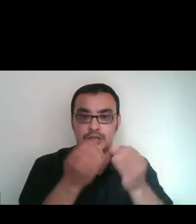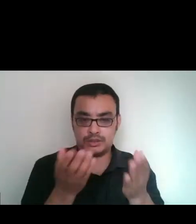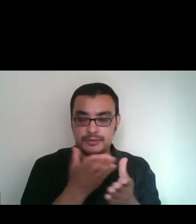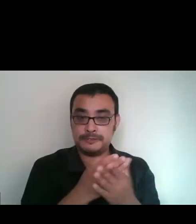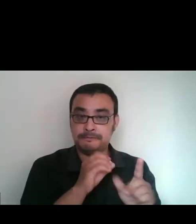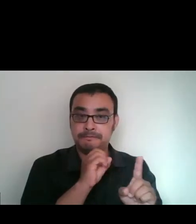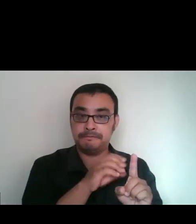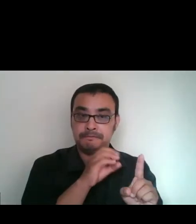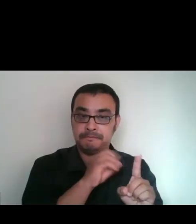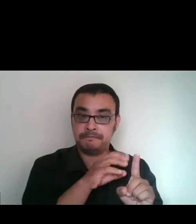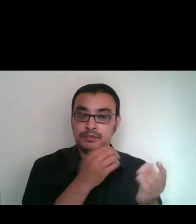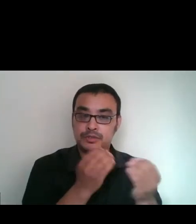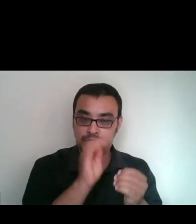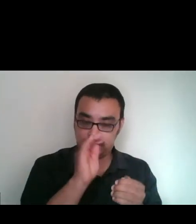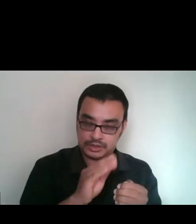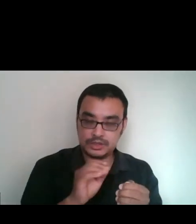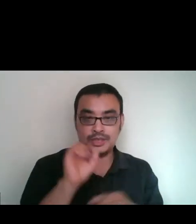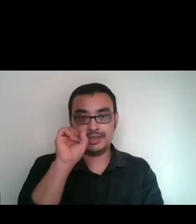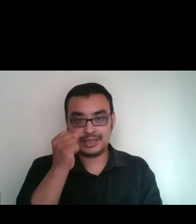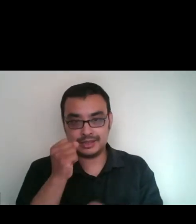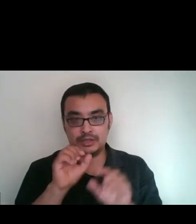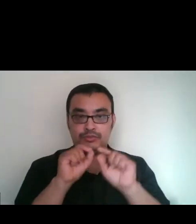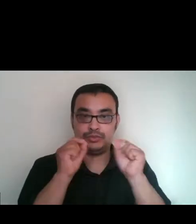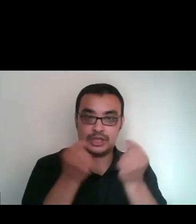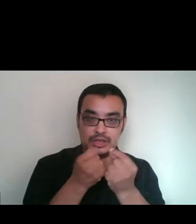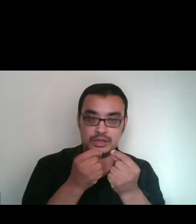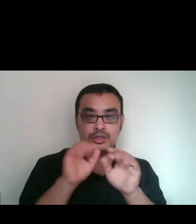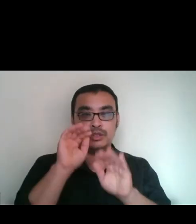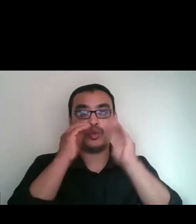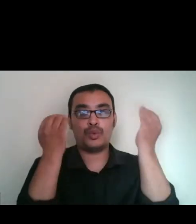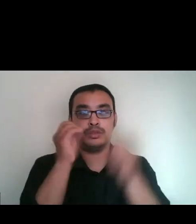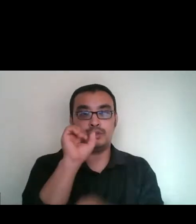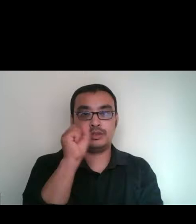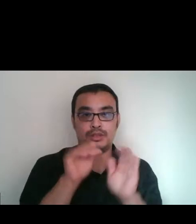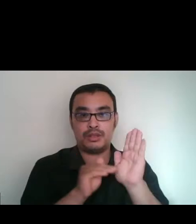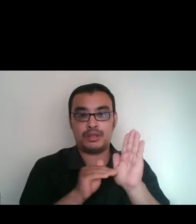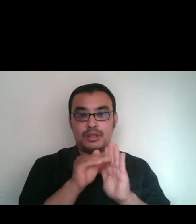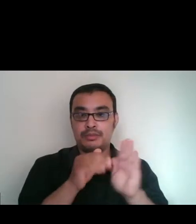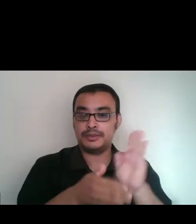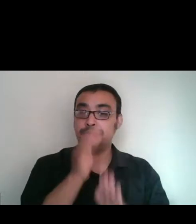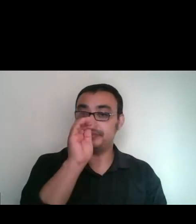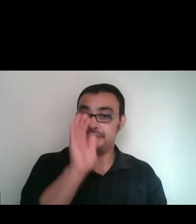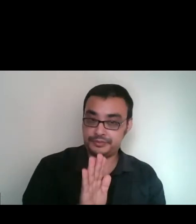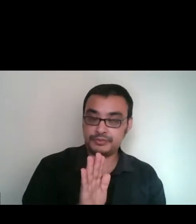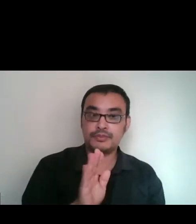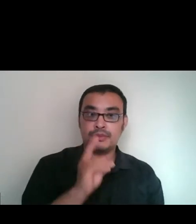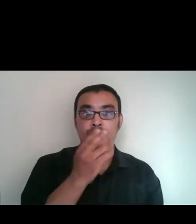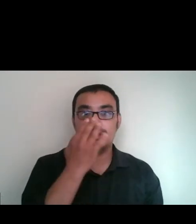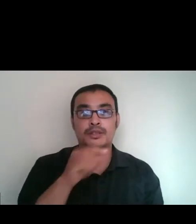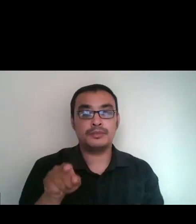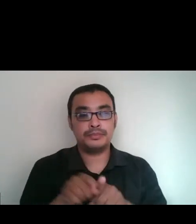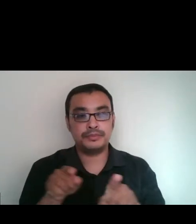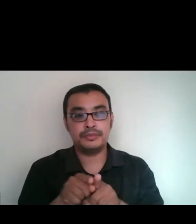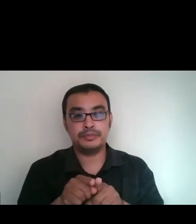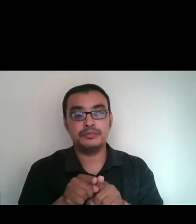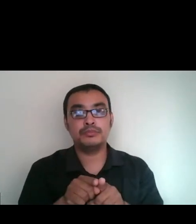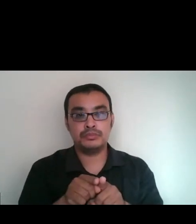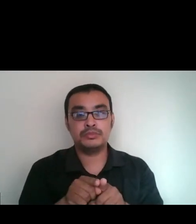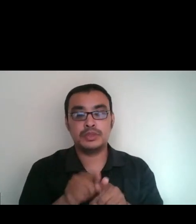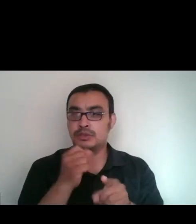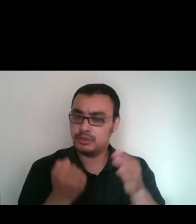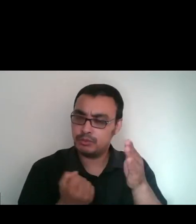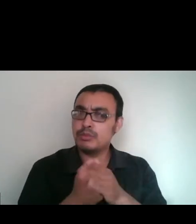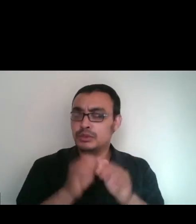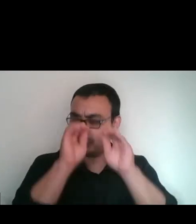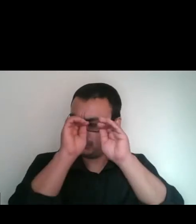and global level. So deliver key notes to the grassroots as well and hear from them as well.